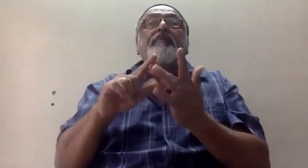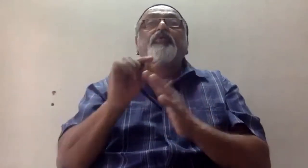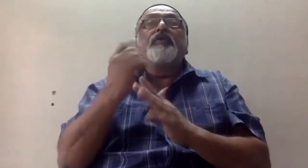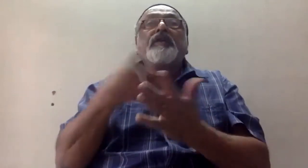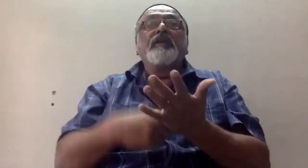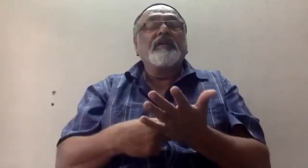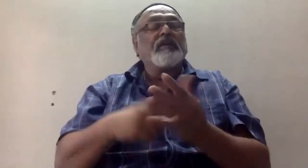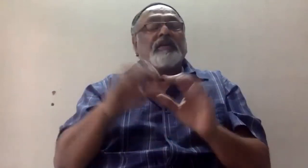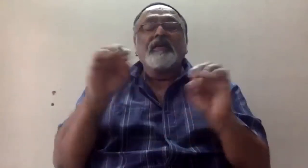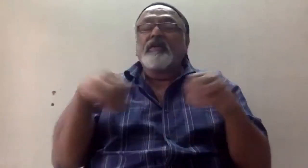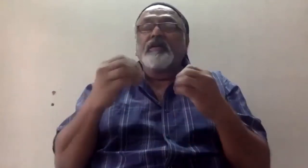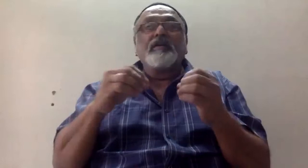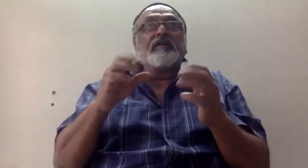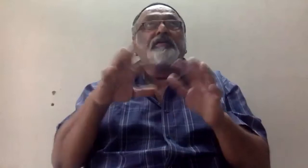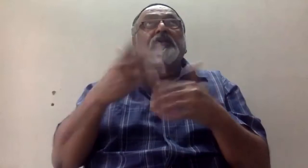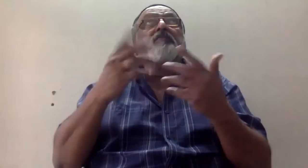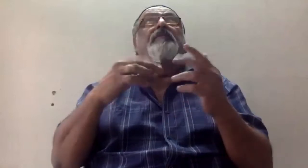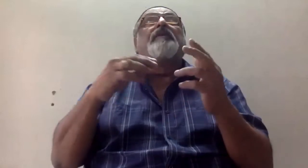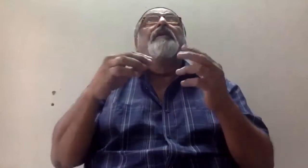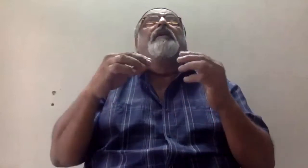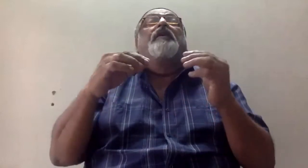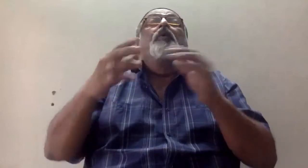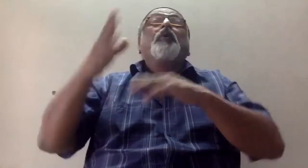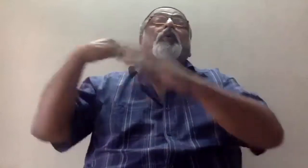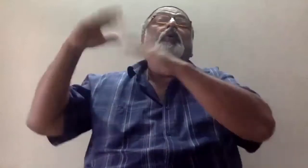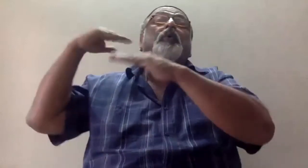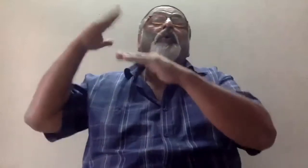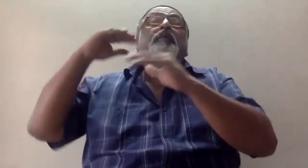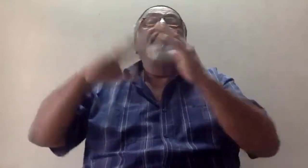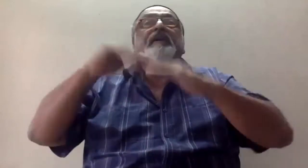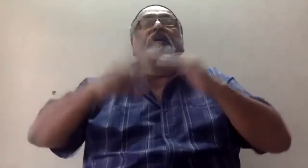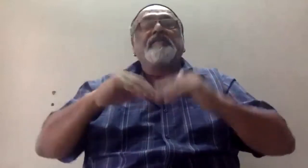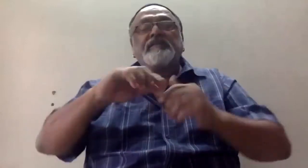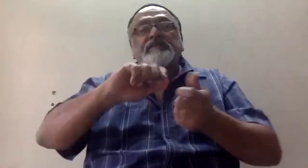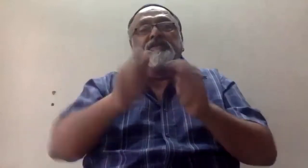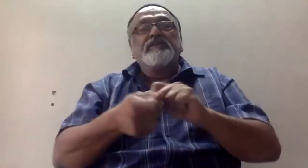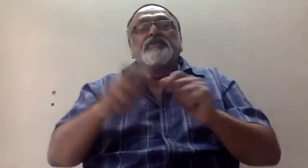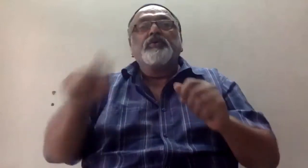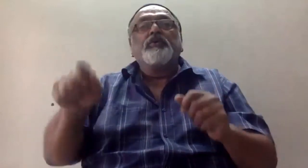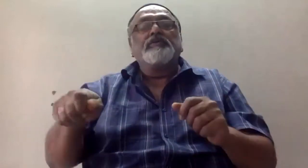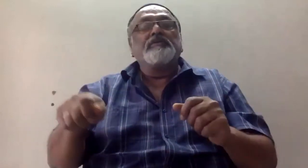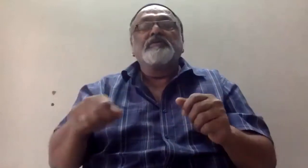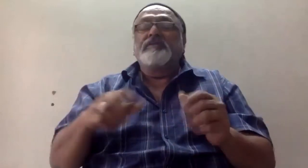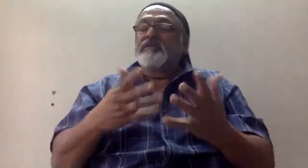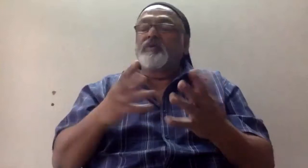Some heritage building has been converted into court, no accessibility. Leave that, I'll talk about Delhi, the Patiala House